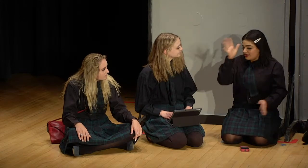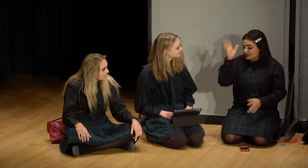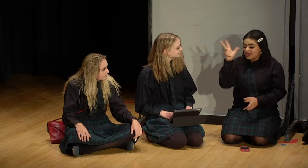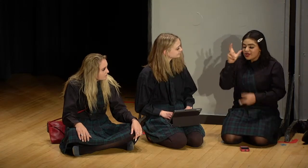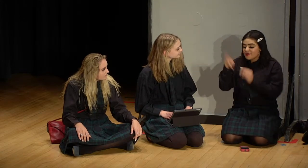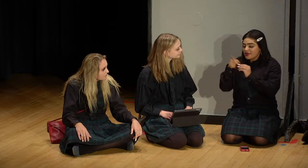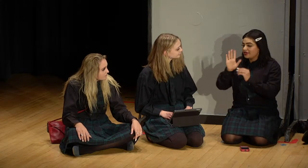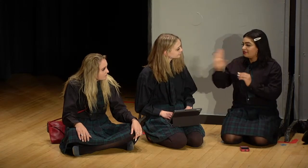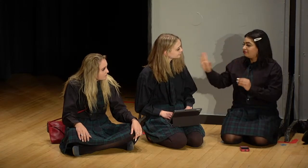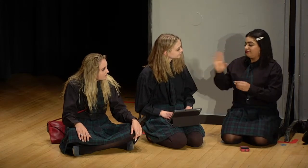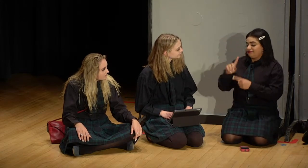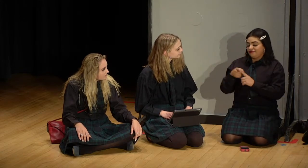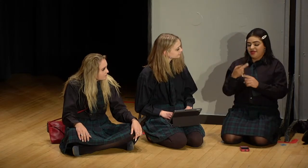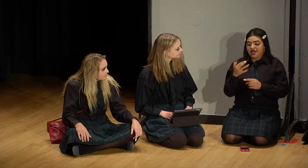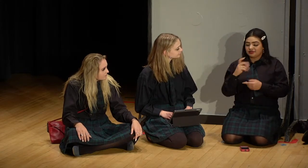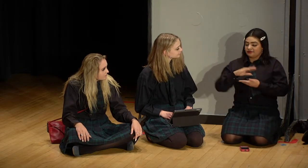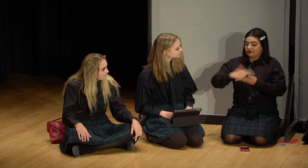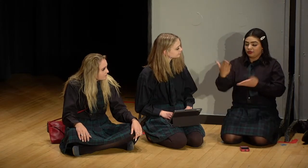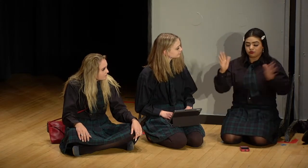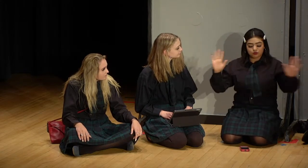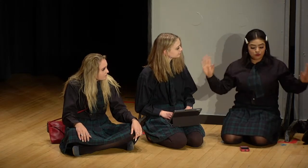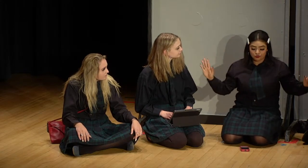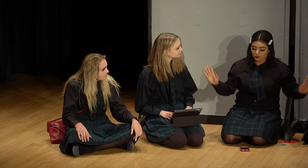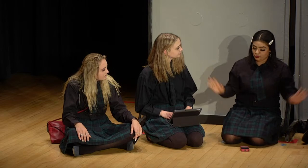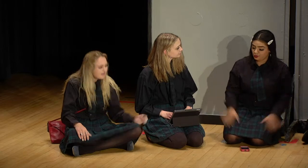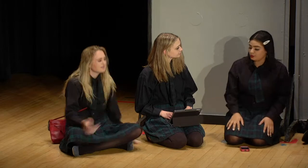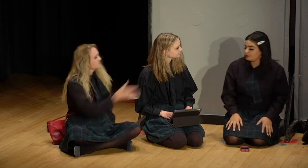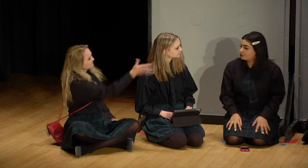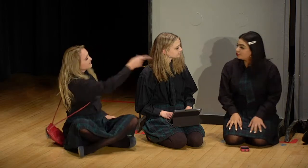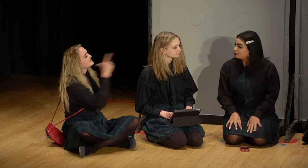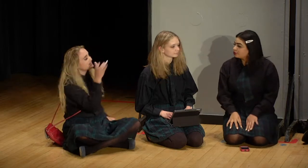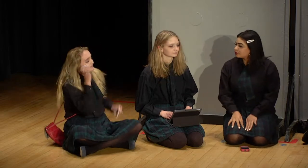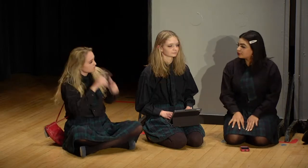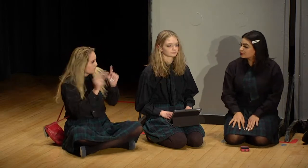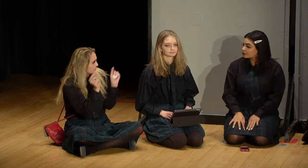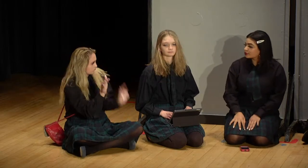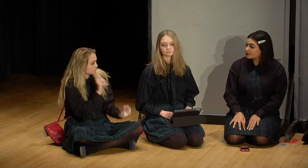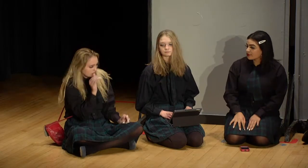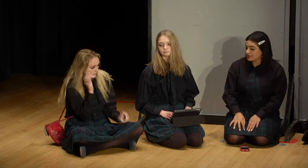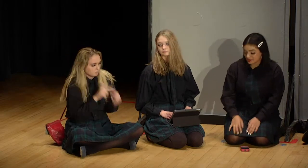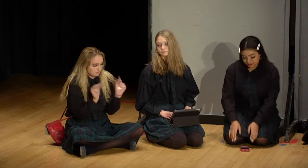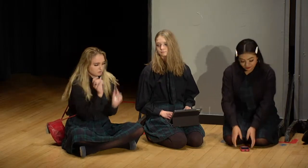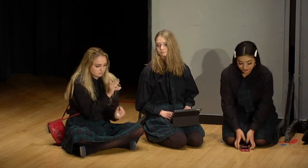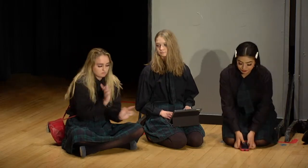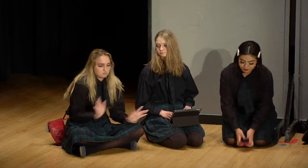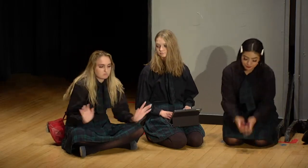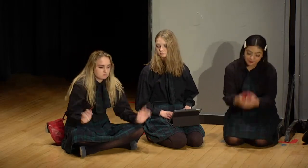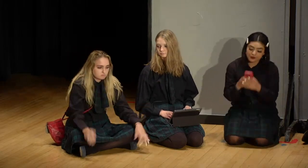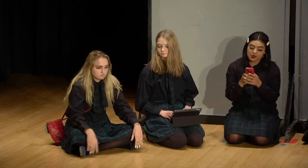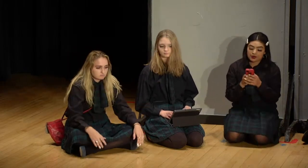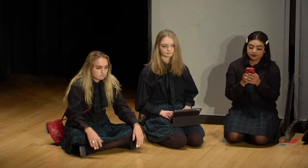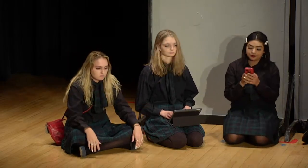Oh, our father is so excited to hear about your computer skills, Lindsay. Claire. You shouldn't pay attention to